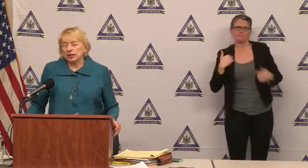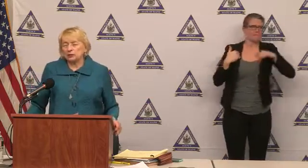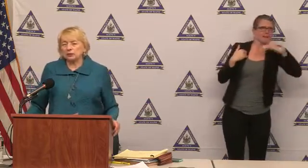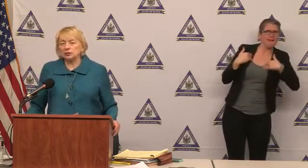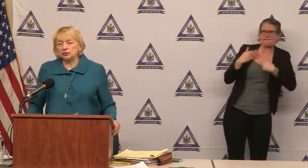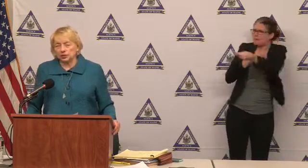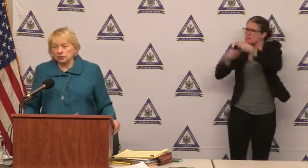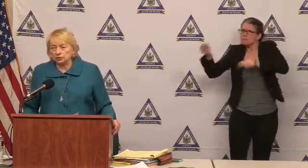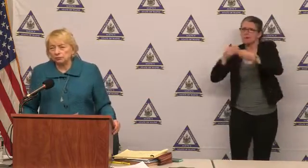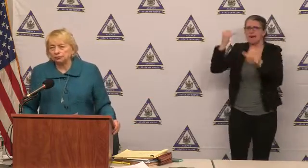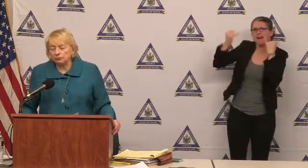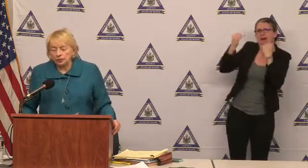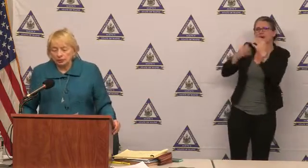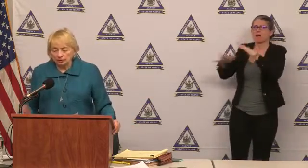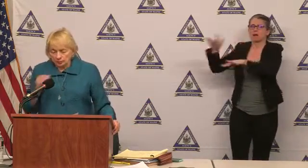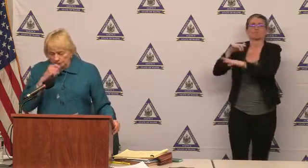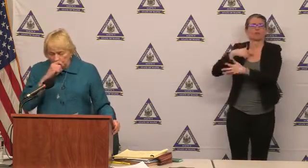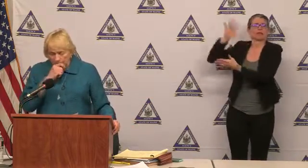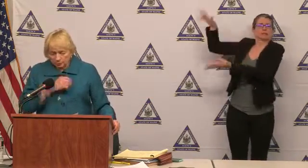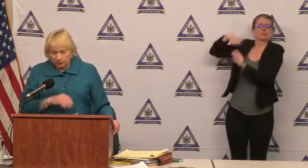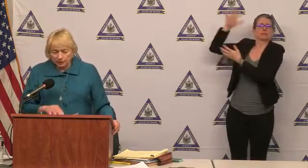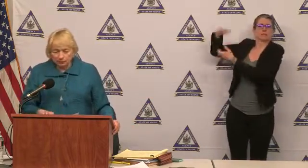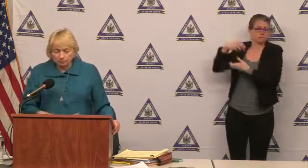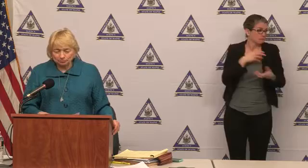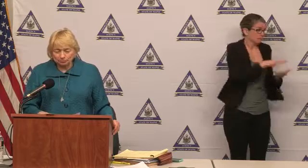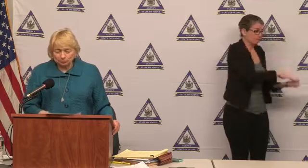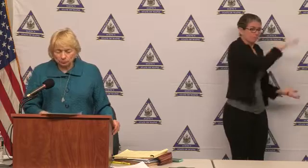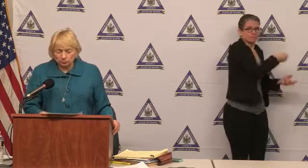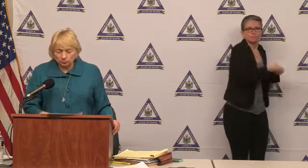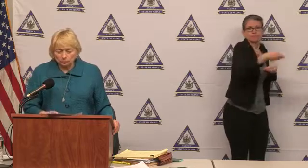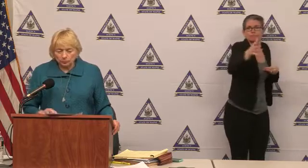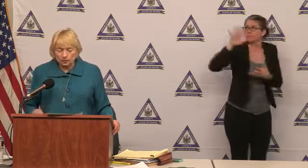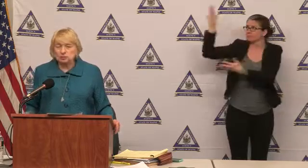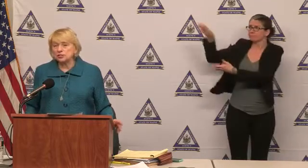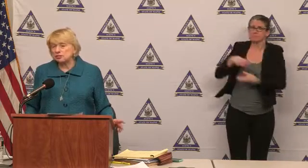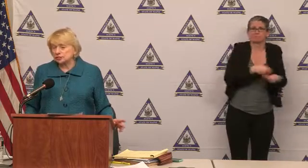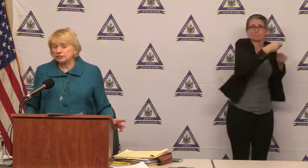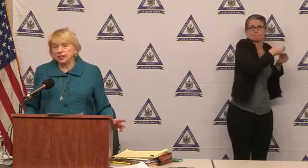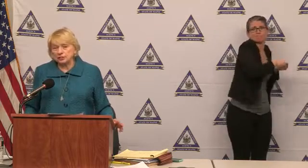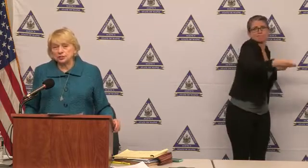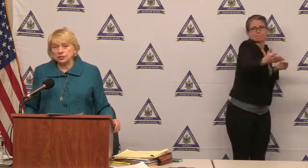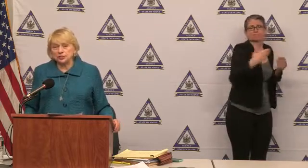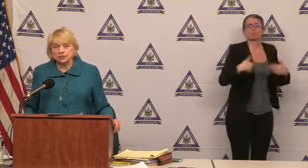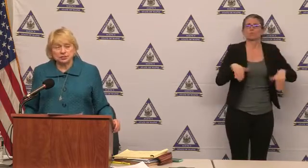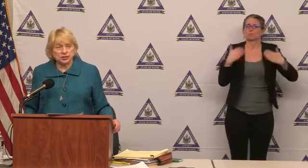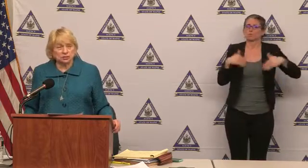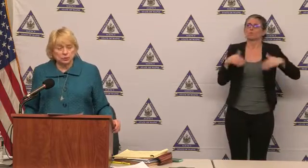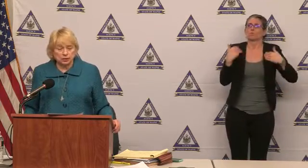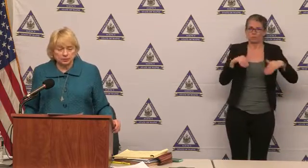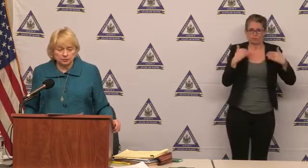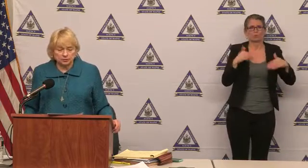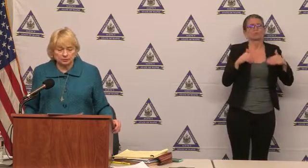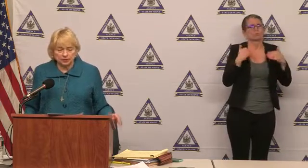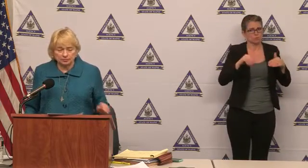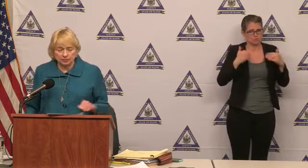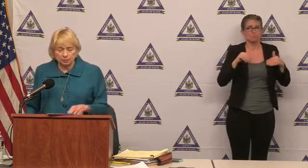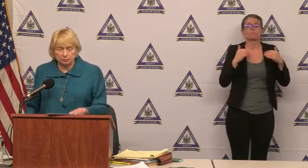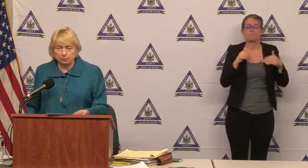and that will continue. We are stressing the financial needs of the state as well